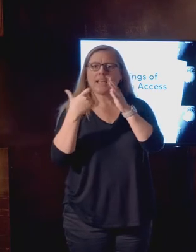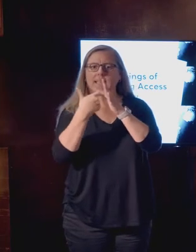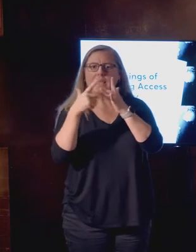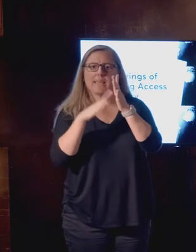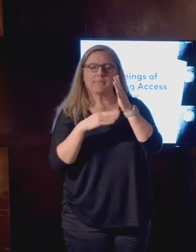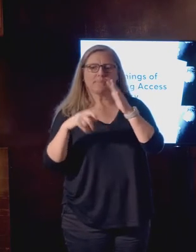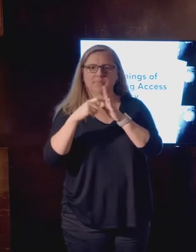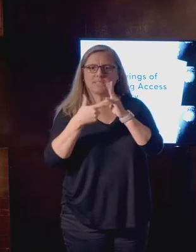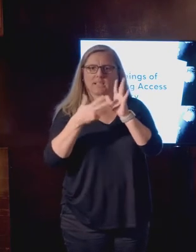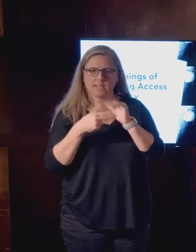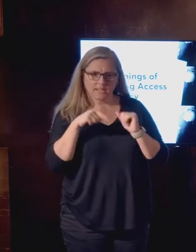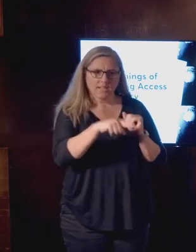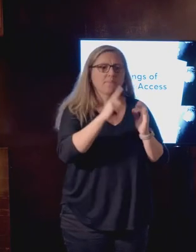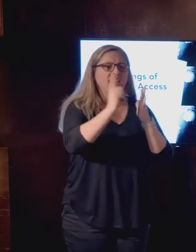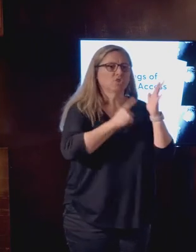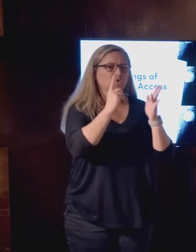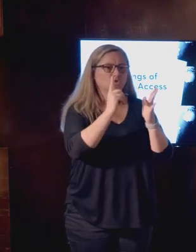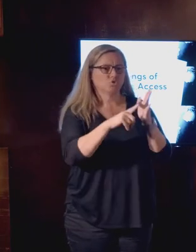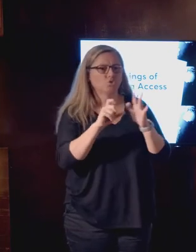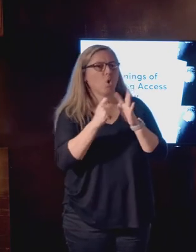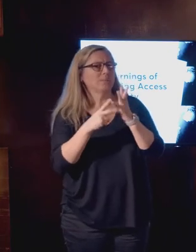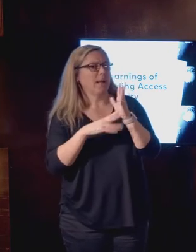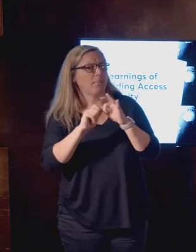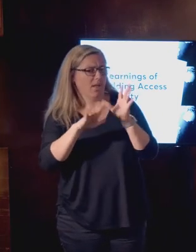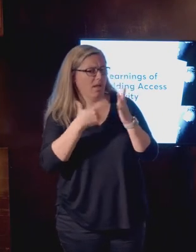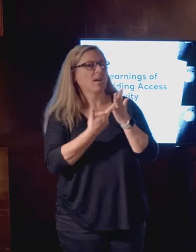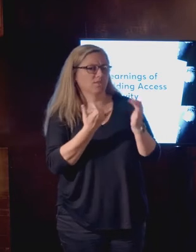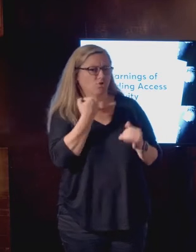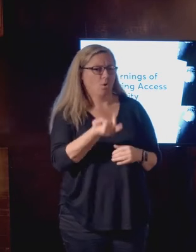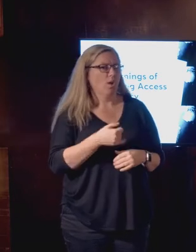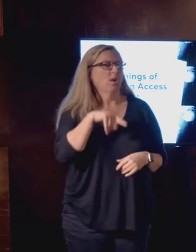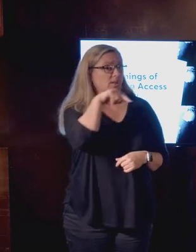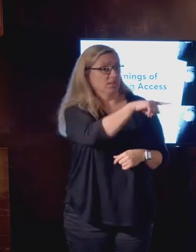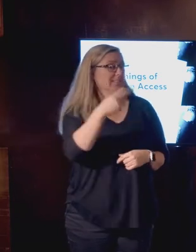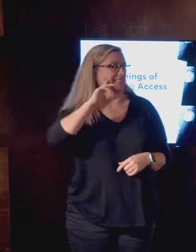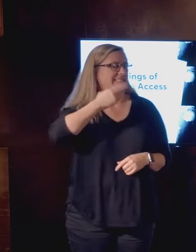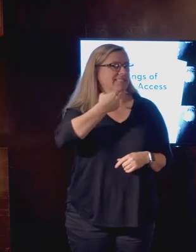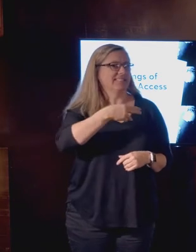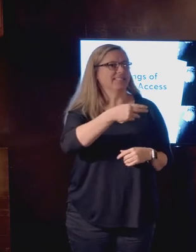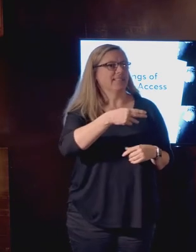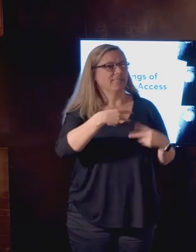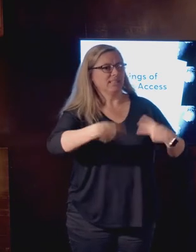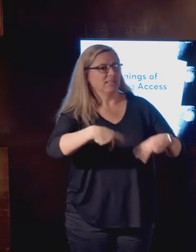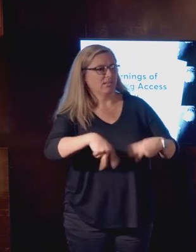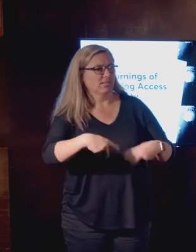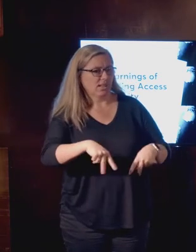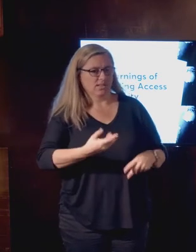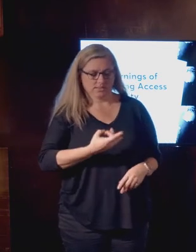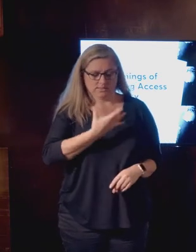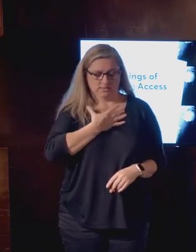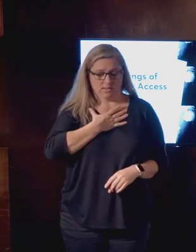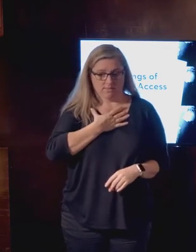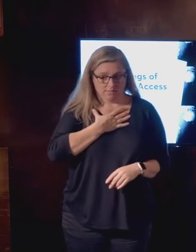one of the performers. We had Joe Dunbar, who now lives in Melbourne, and she's a deaf dancer, and myself.